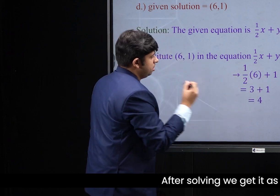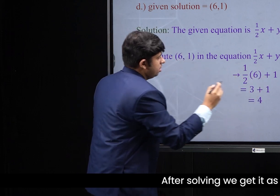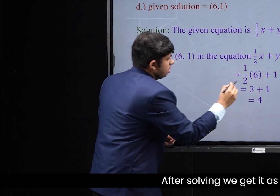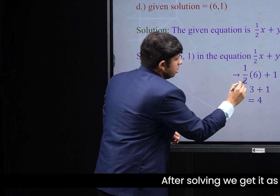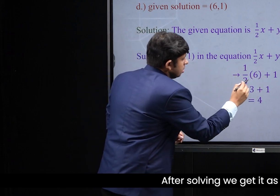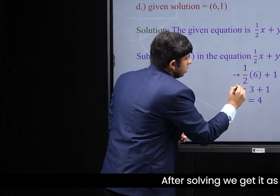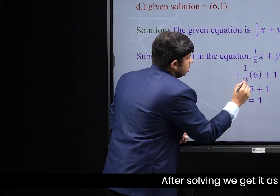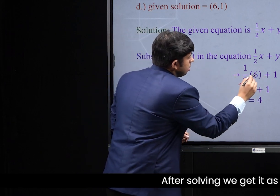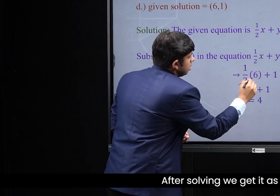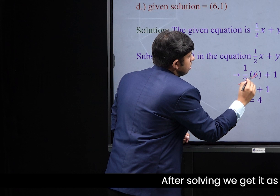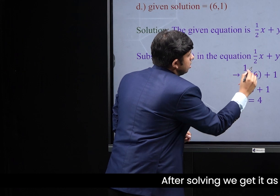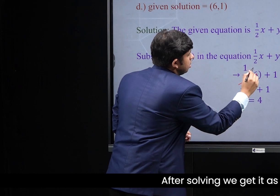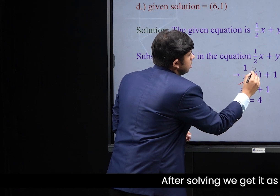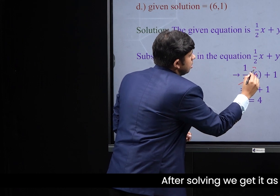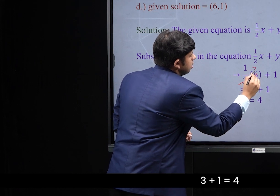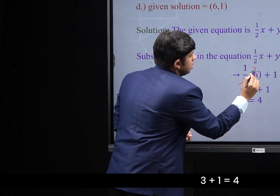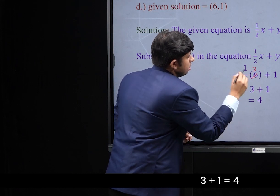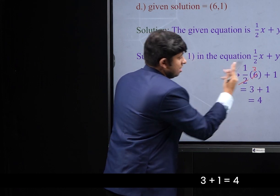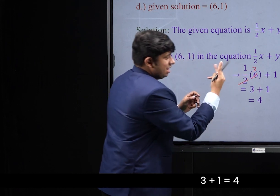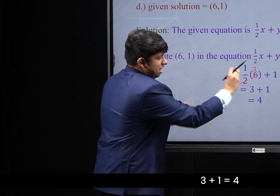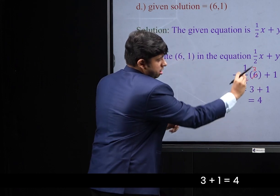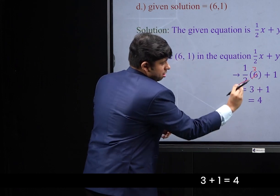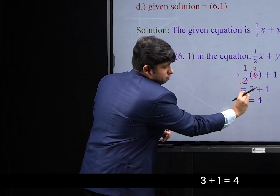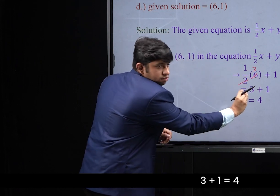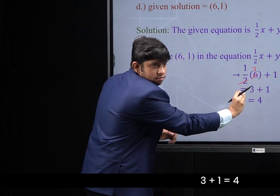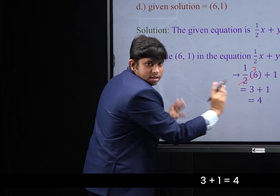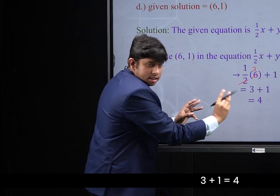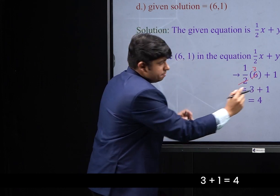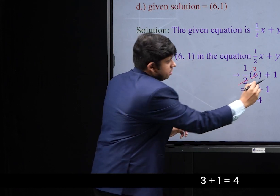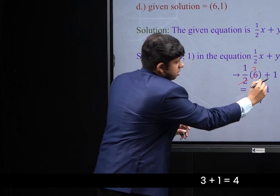After solving, we get it as 3 plus 1, which is equal to 4.